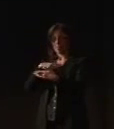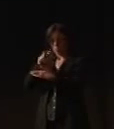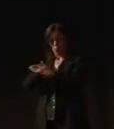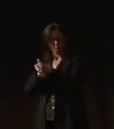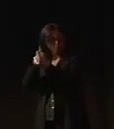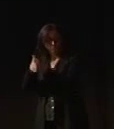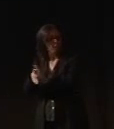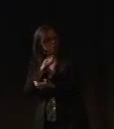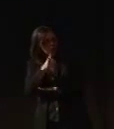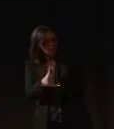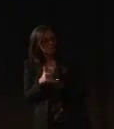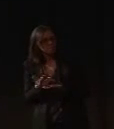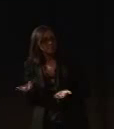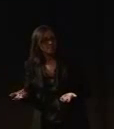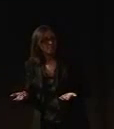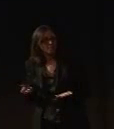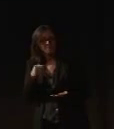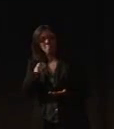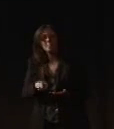especially,